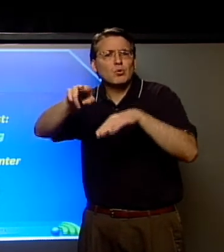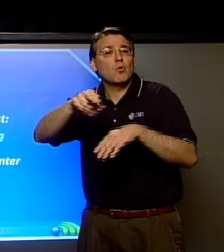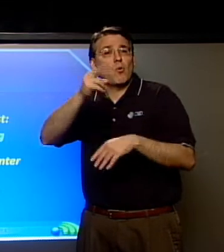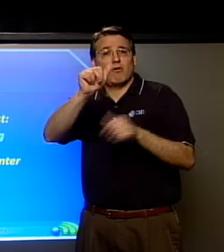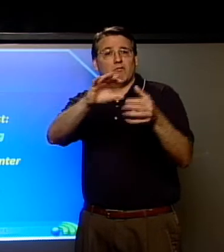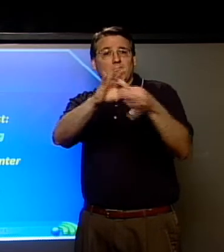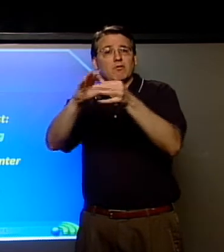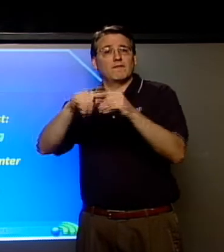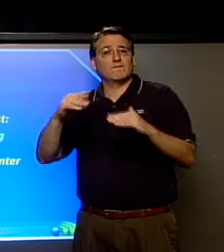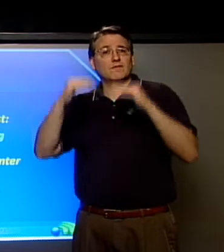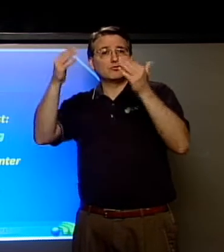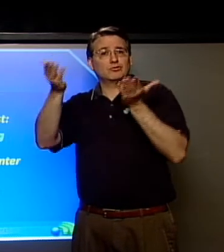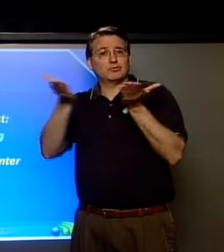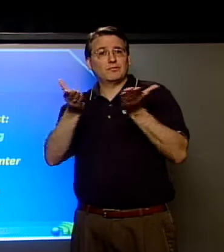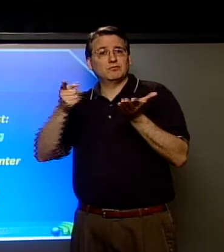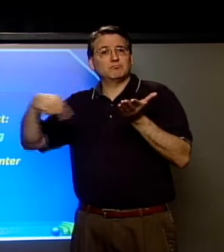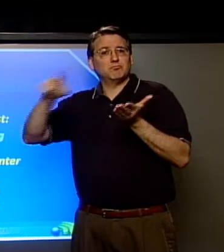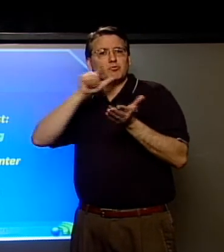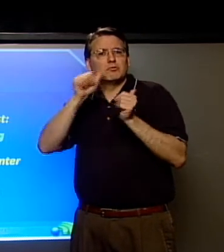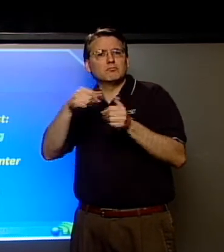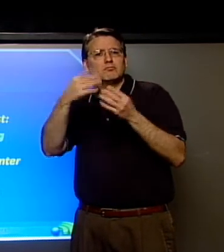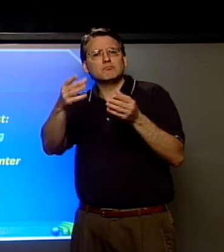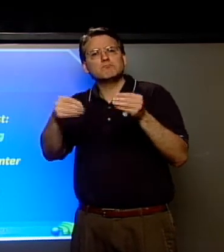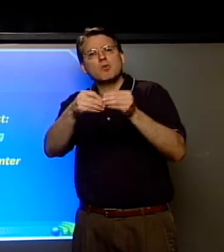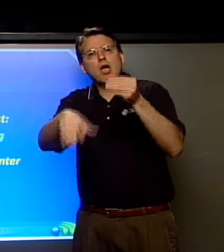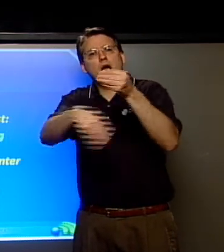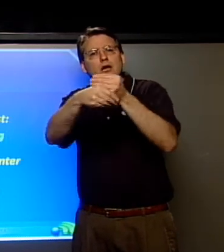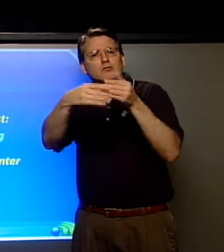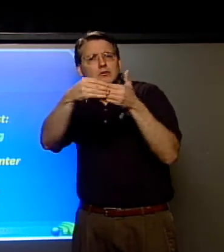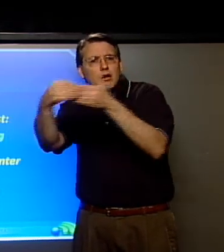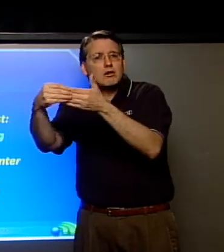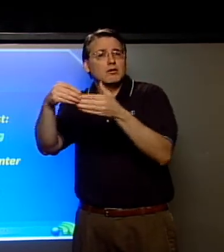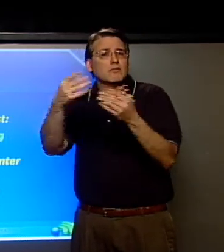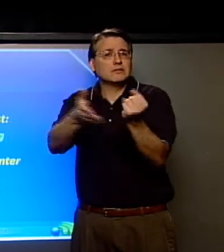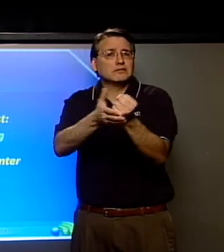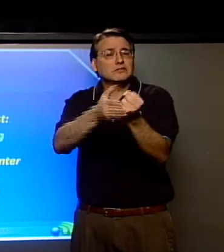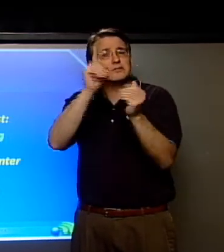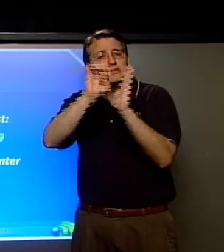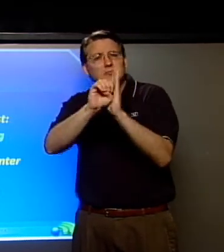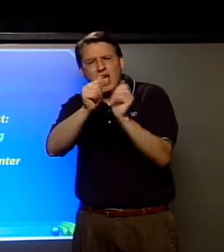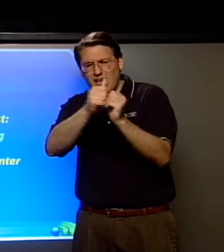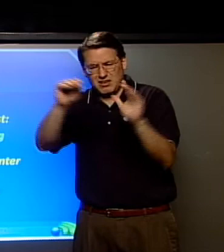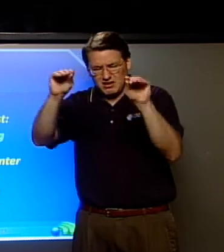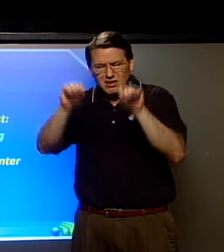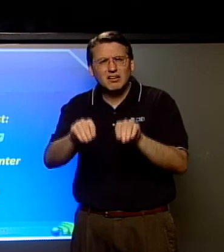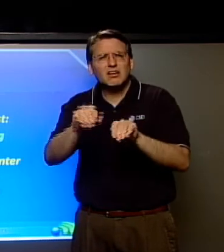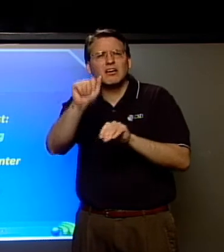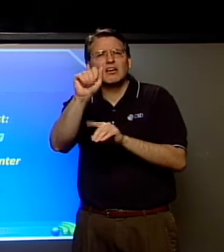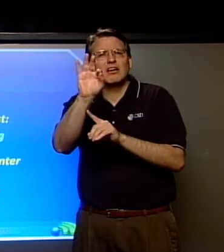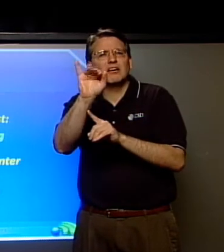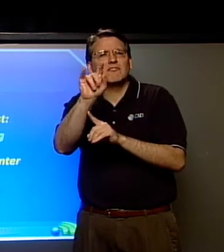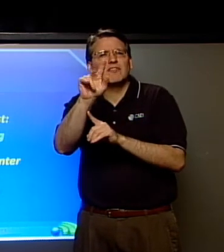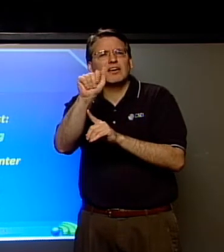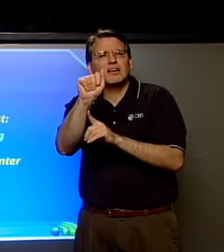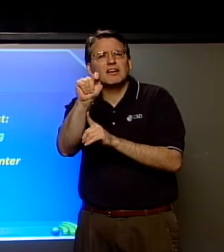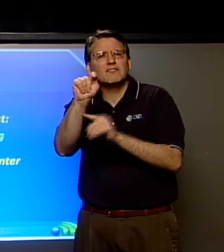We provide many resources and can refer you to many other services that would help guide you through repairing your credit.